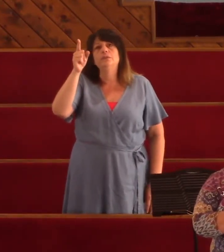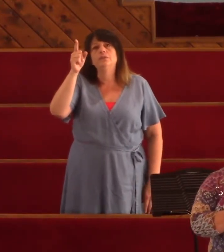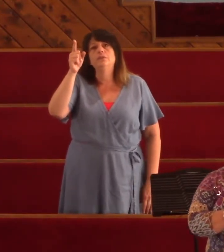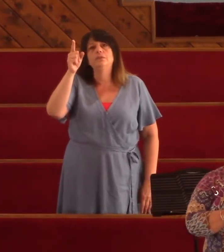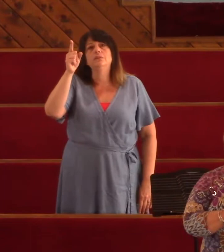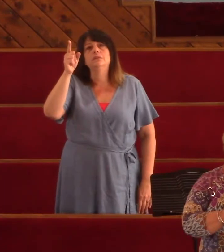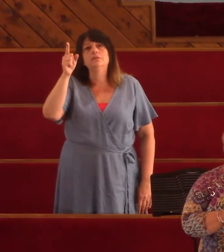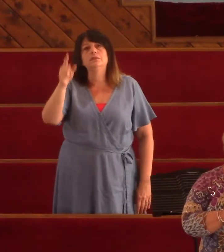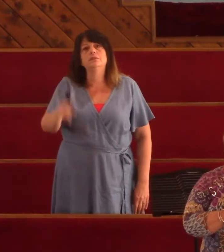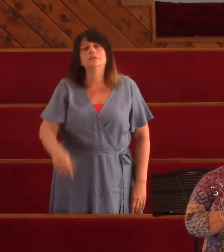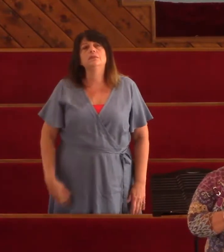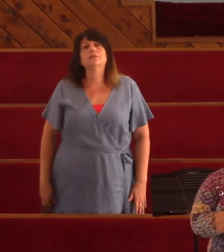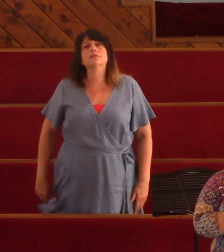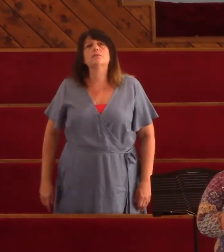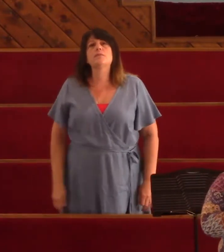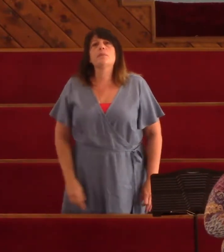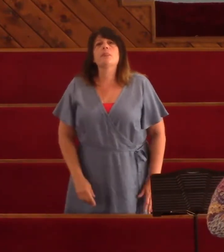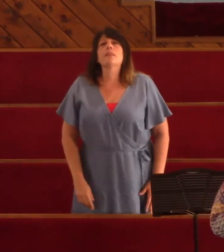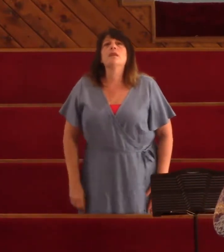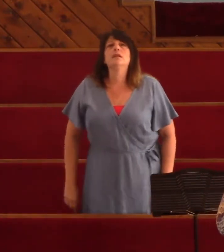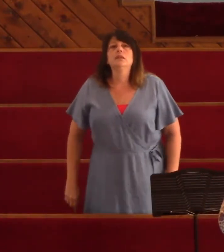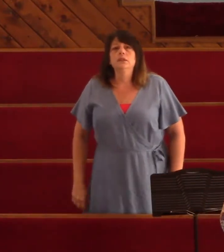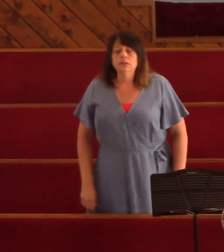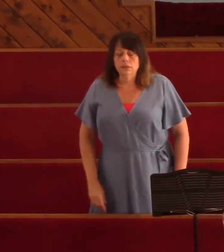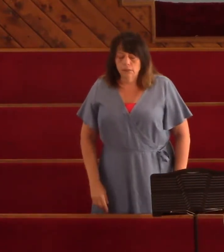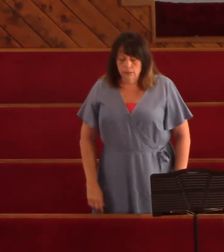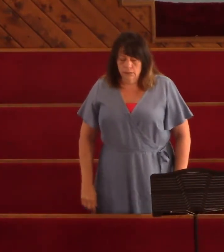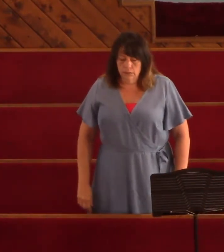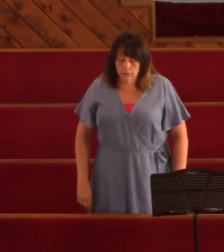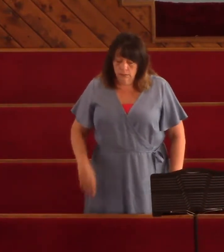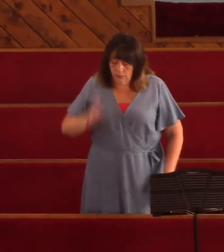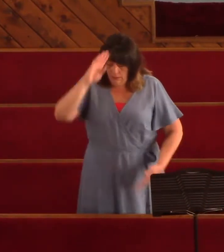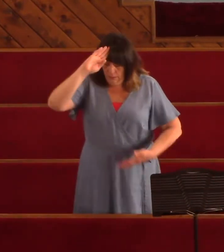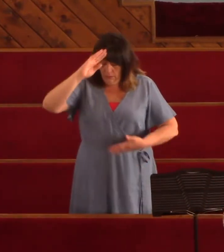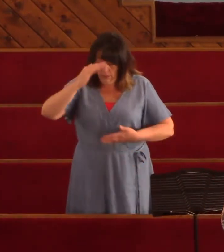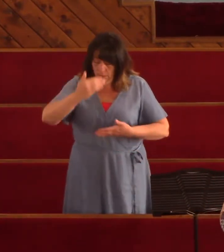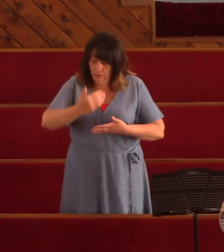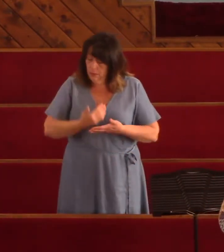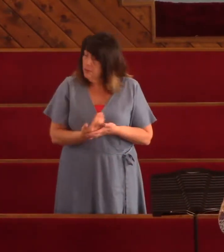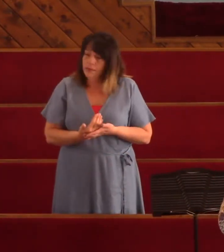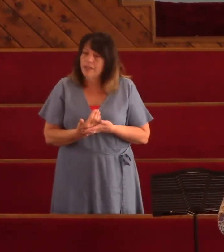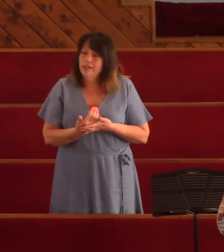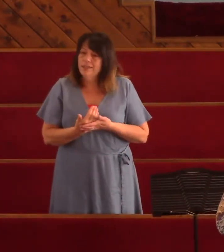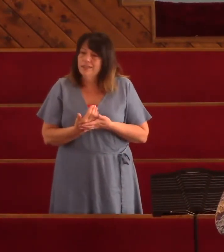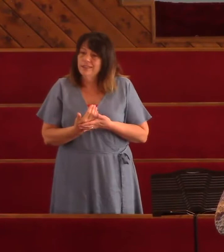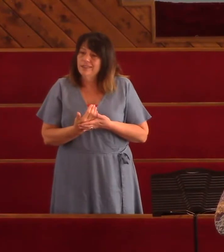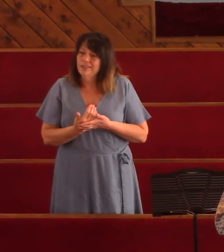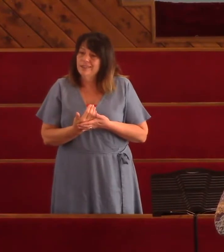Son of Christ.